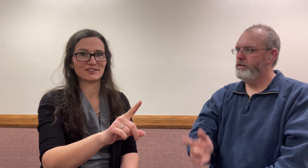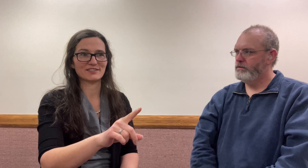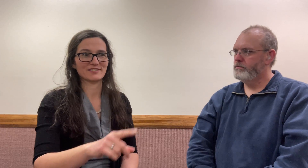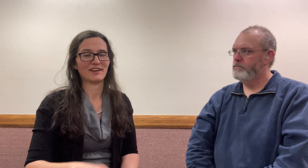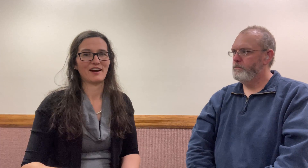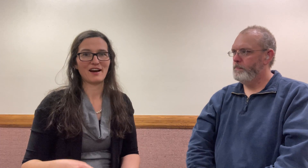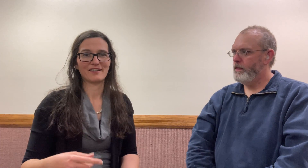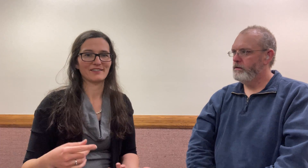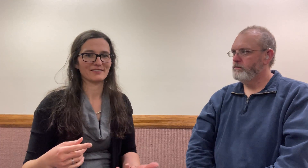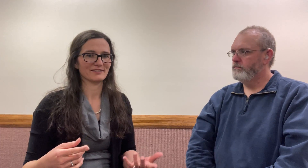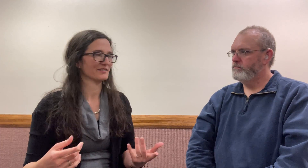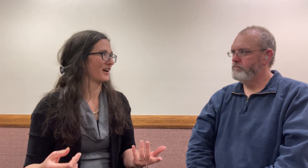versus